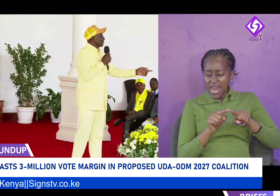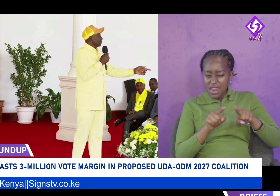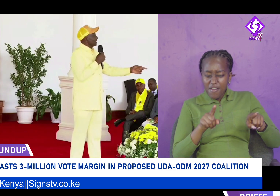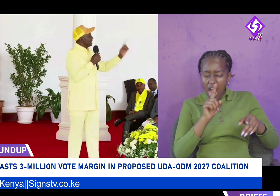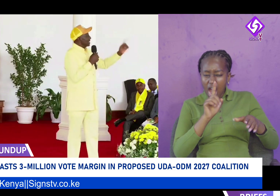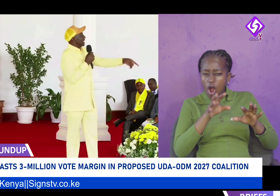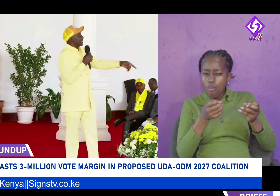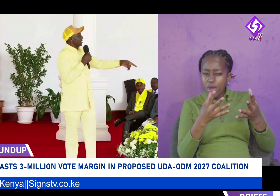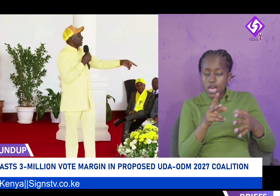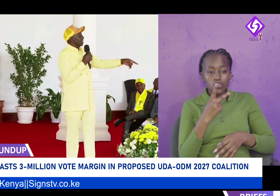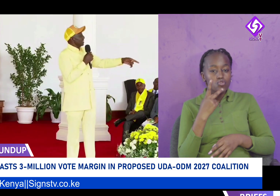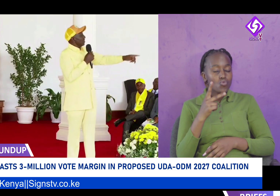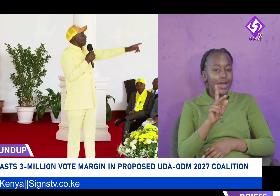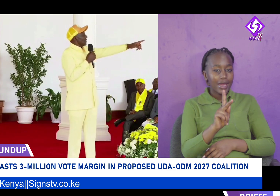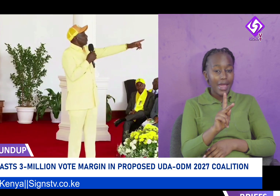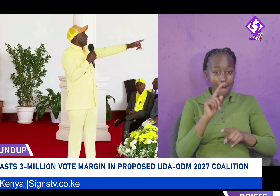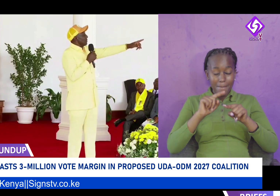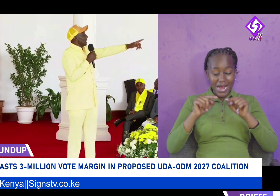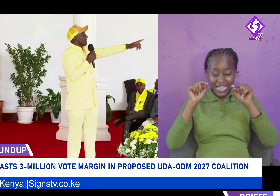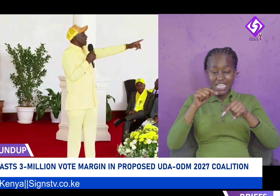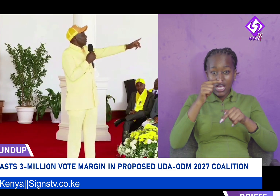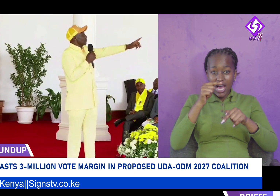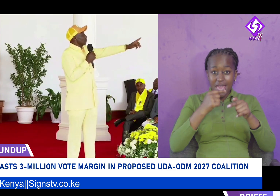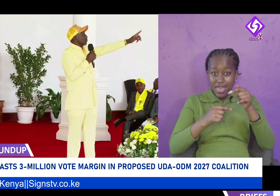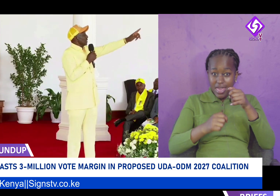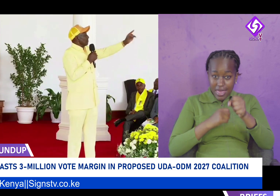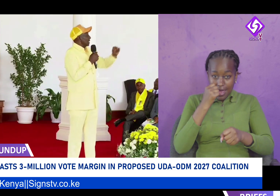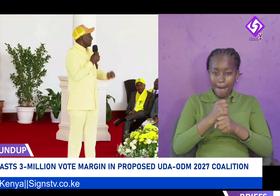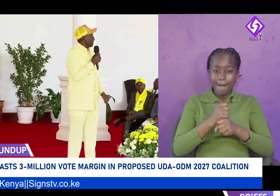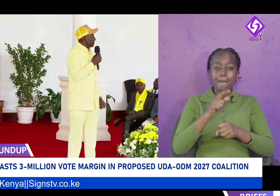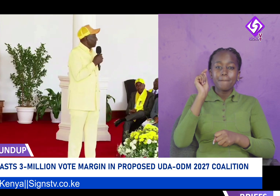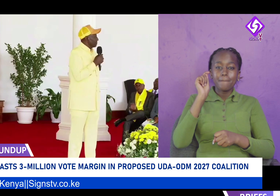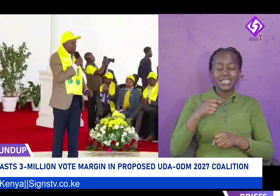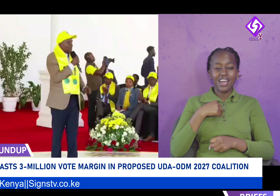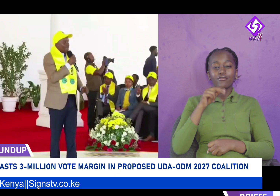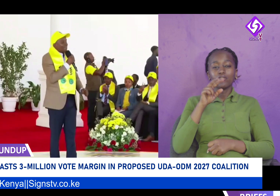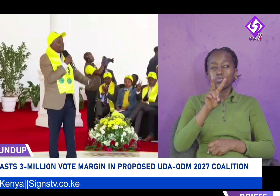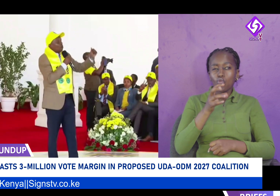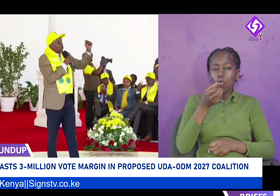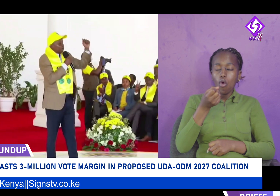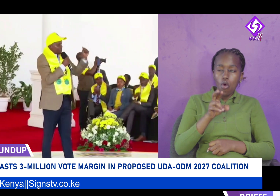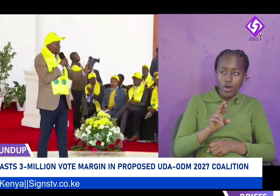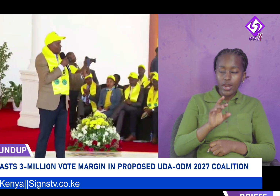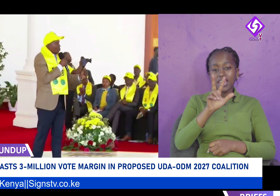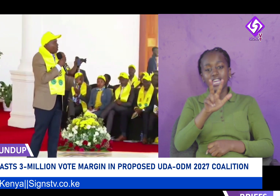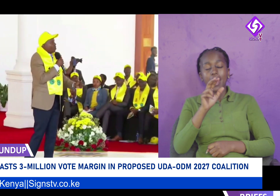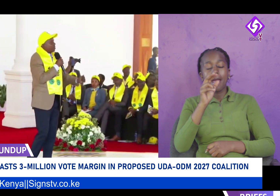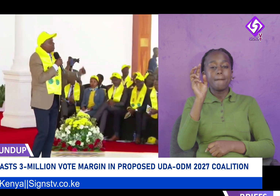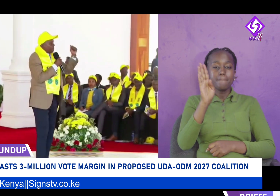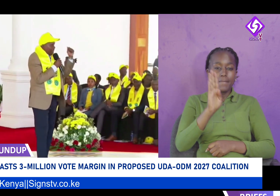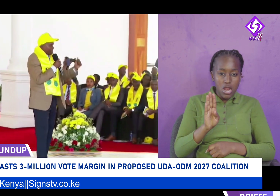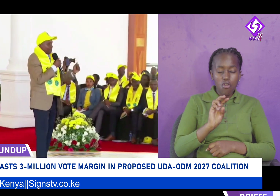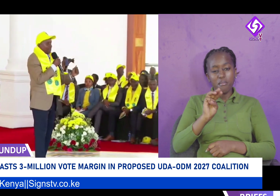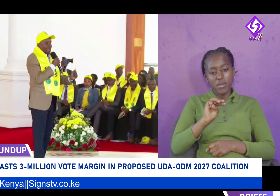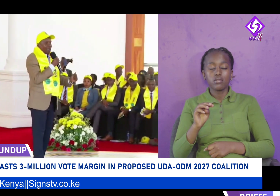200,000. This election, we must win by a margin of 2 to 3 million. And I'm convinced we will defend